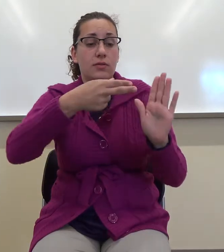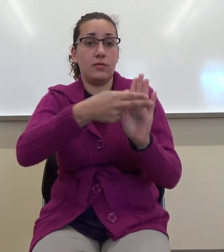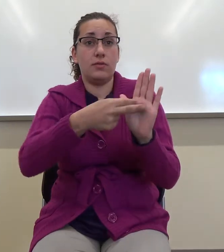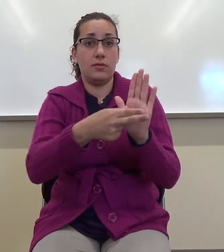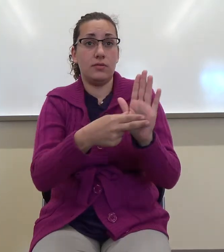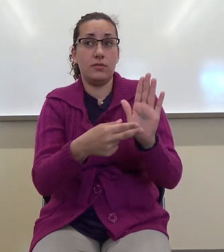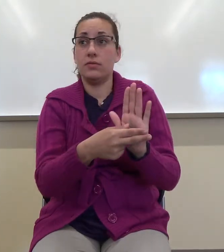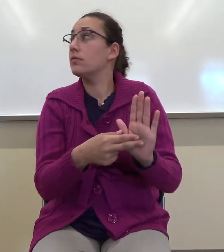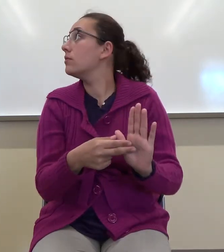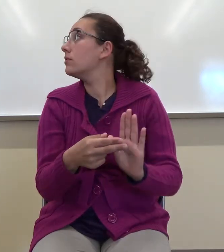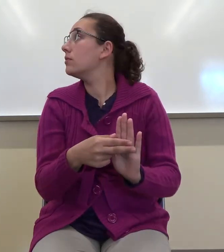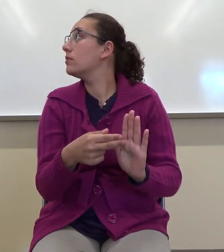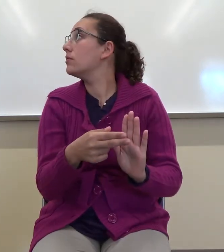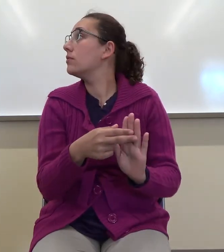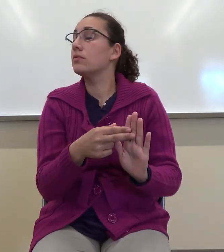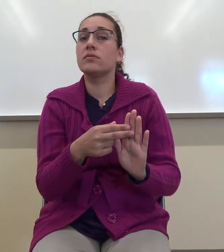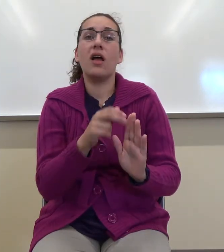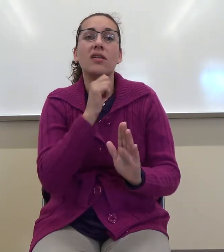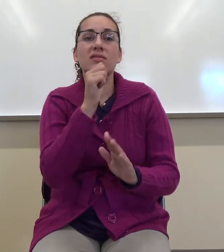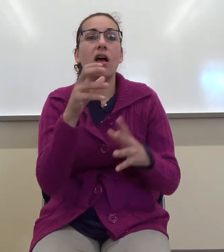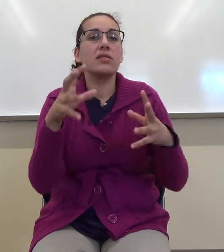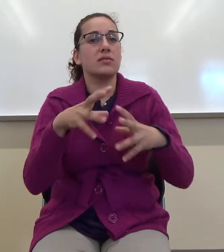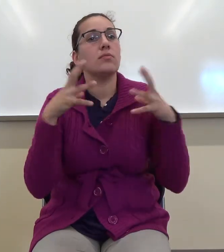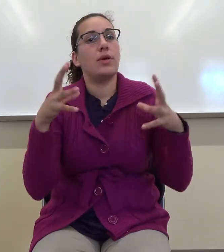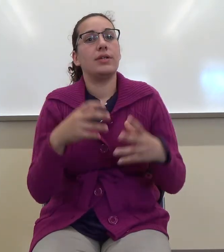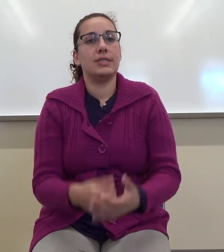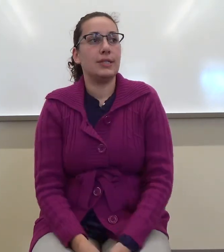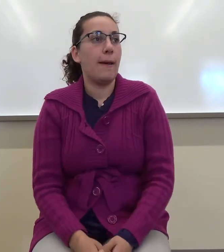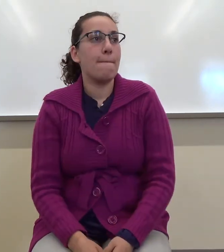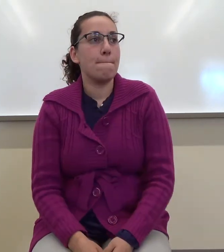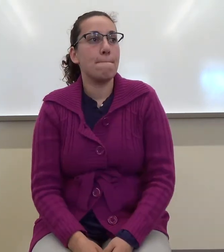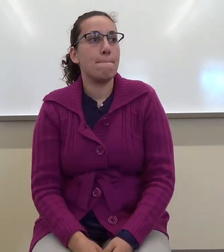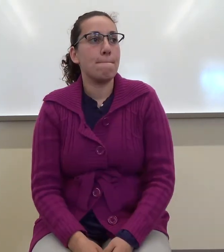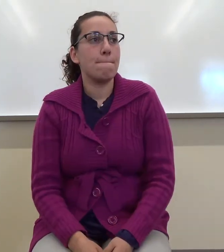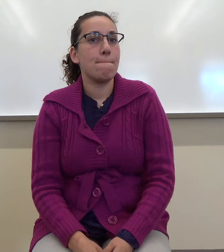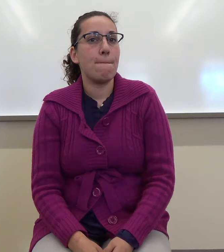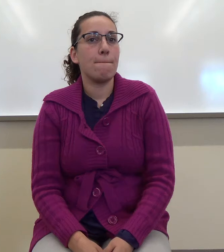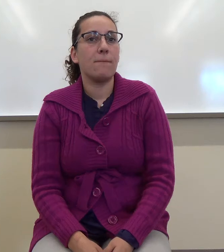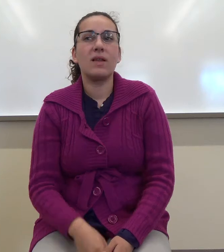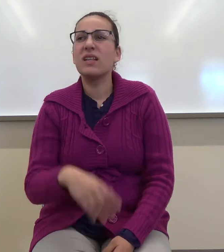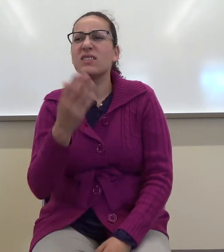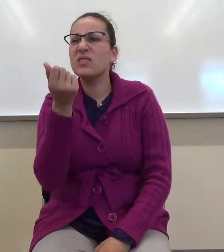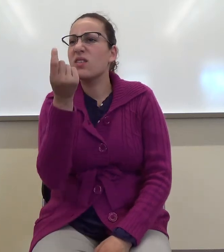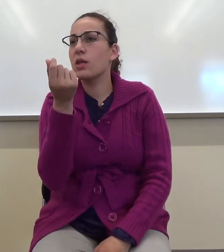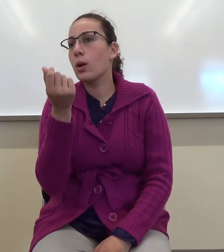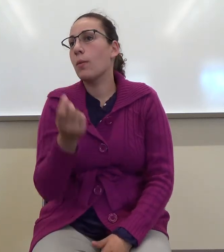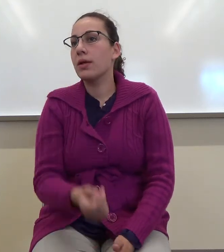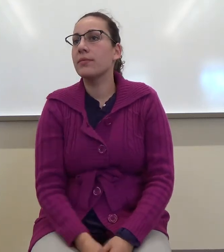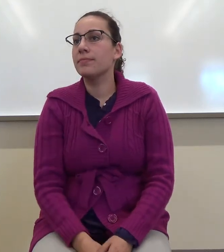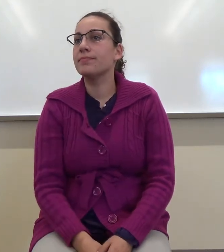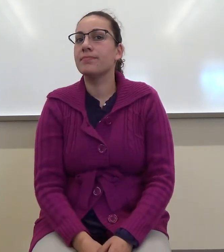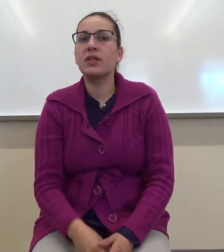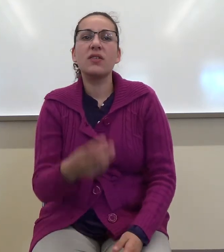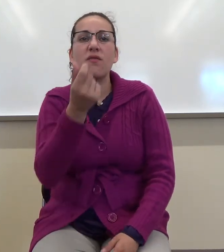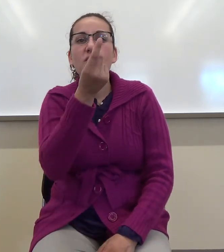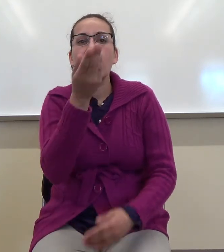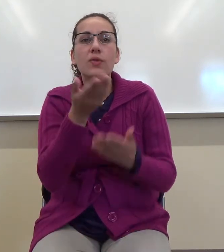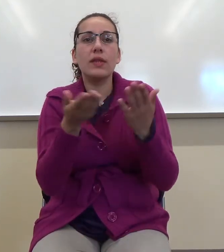is less. Okay, a lot of you are highlighting still a lot of stuff. At this point,